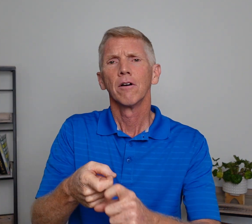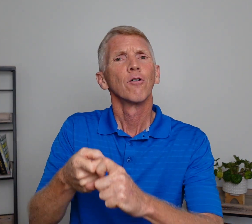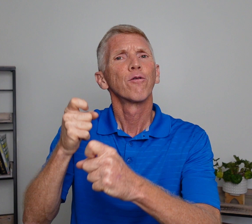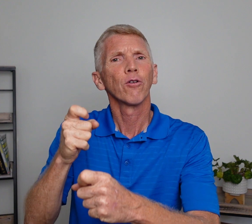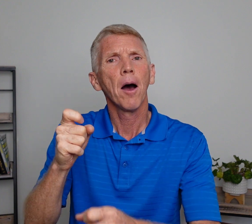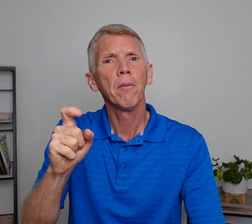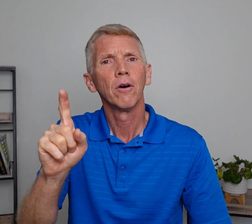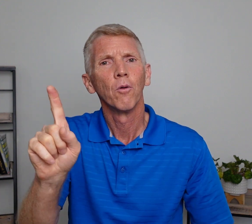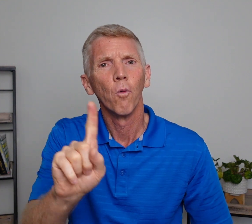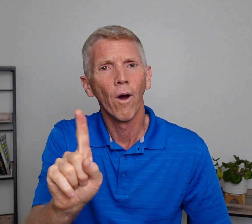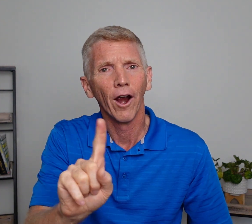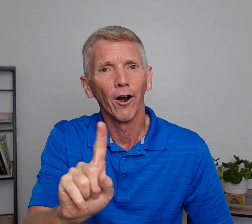From. Where?